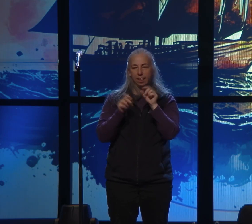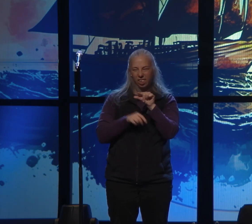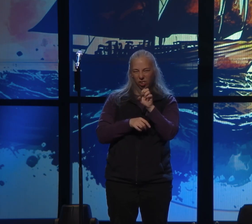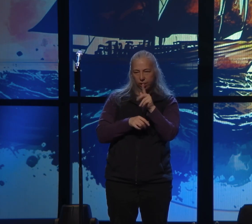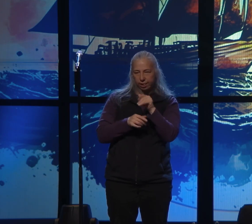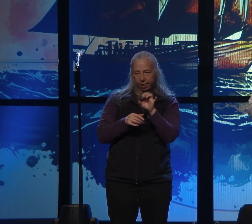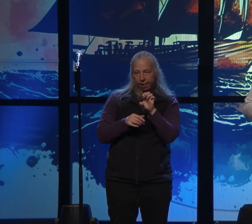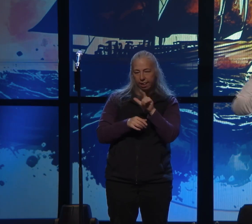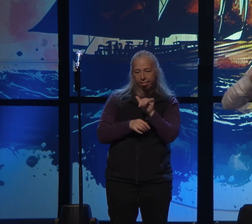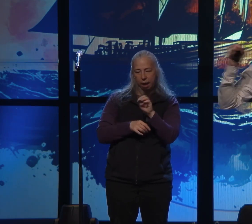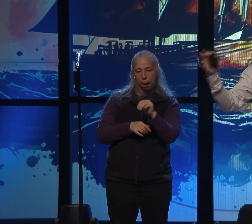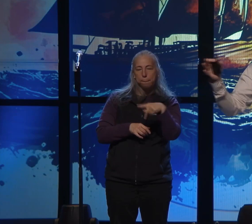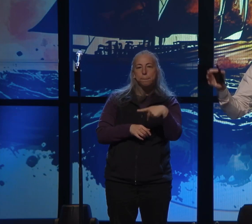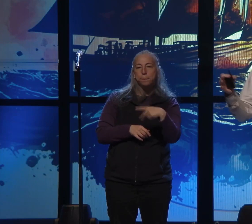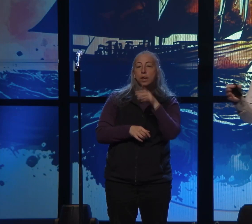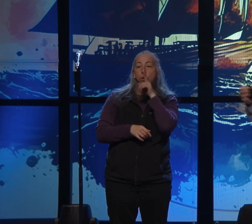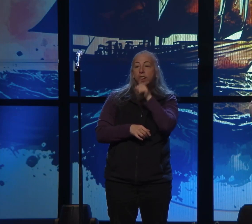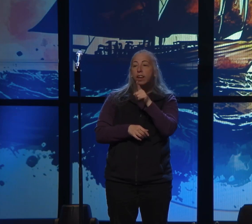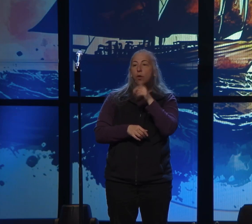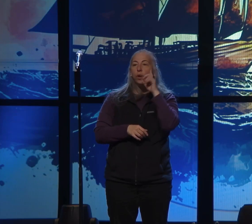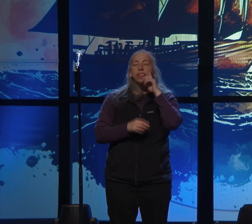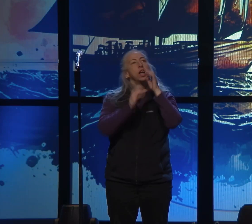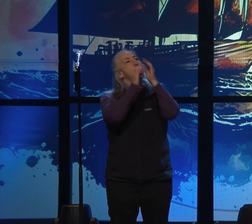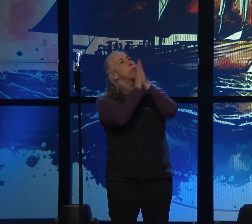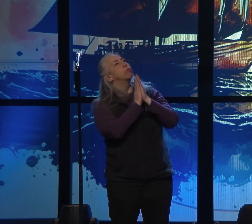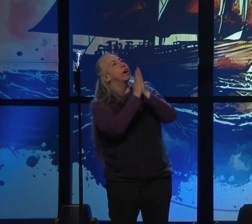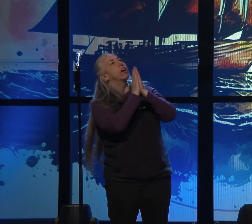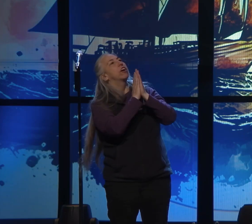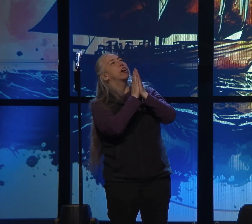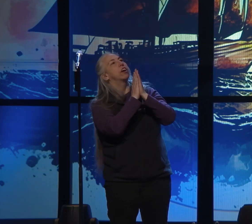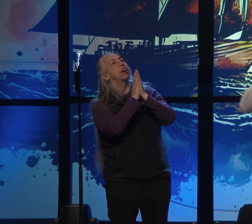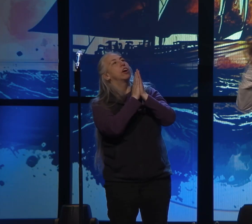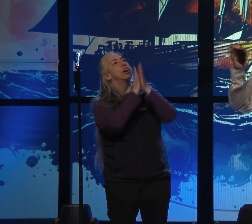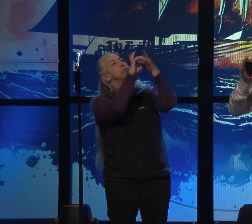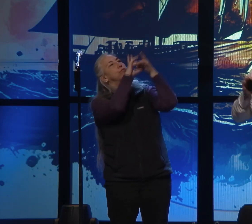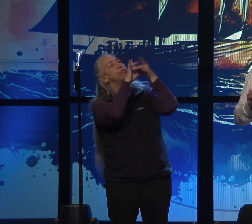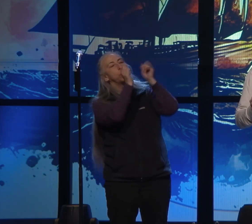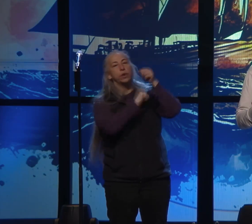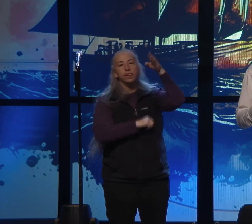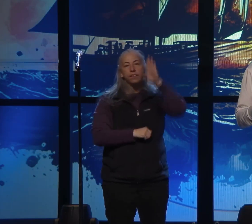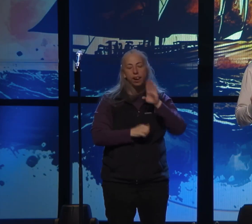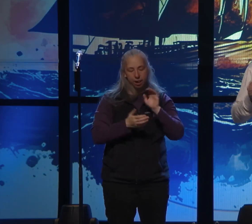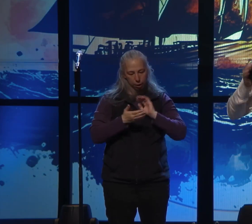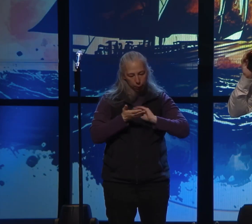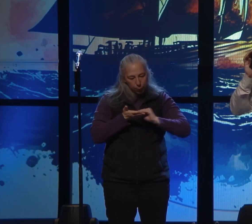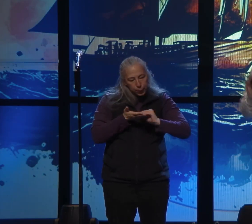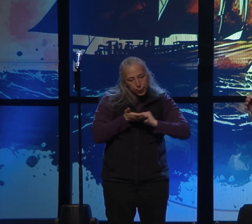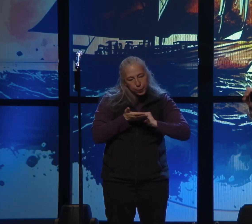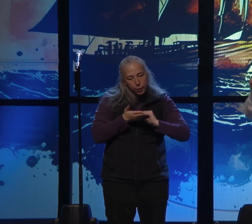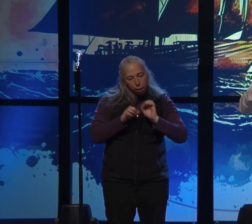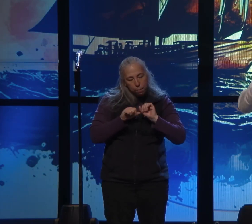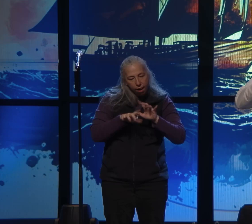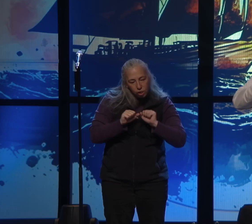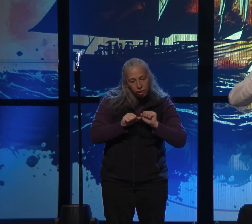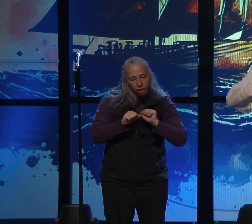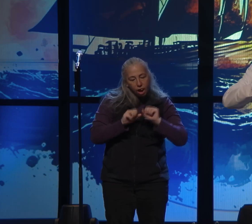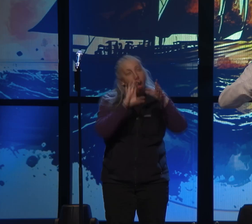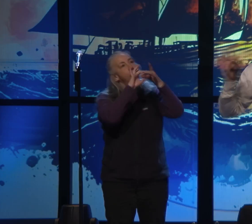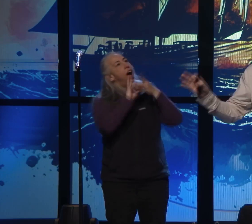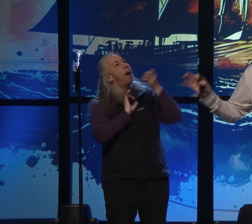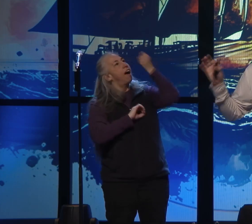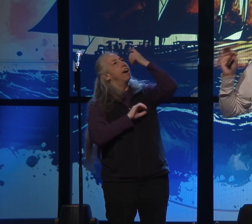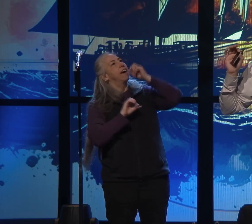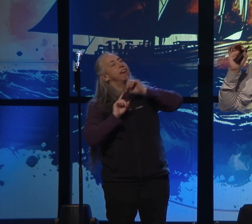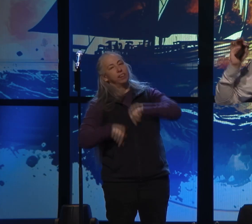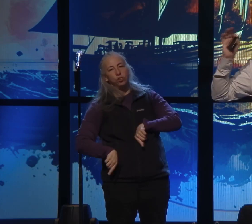right? And we think of prayer and engagement with the divine as rubbing that magic lamp, and then we'll get some answers. And again, I don't think there's